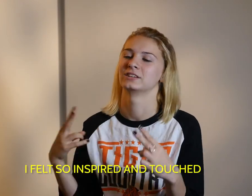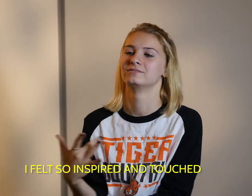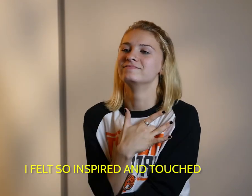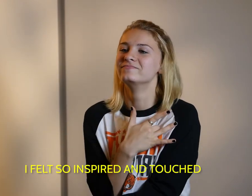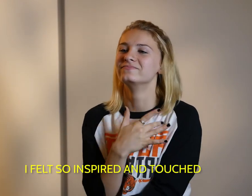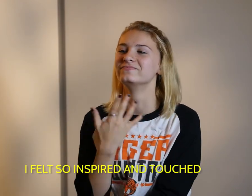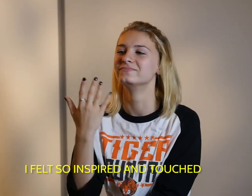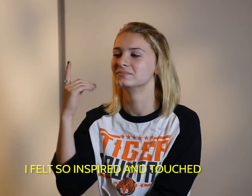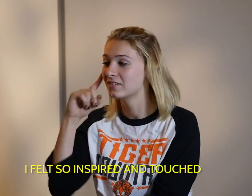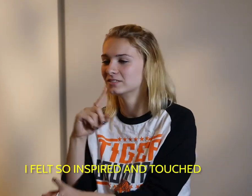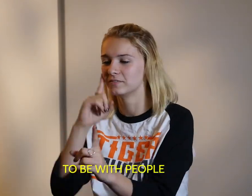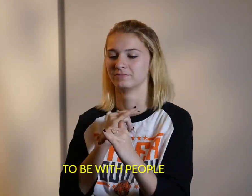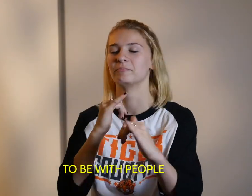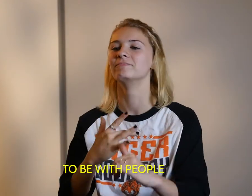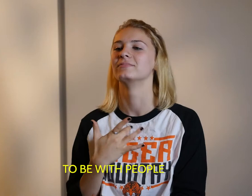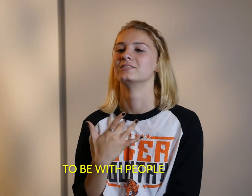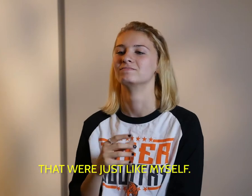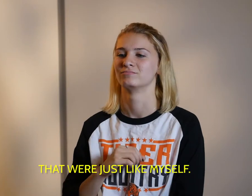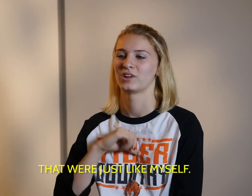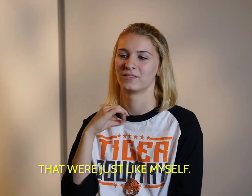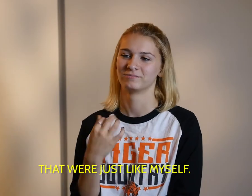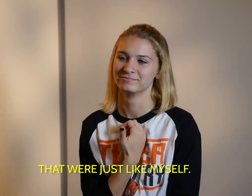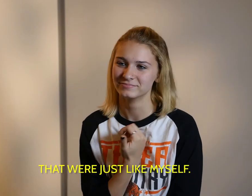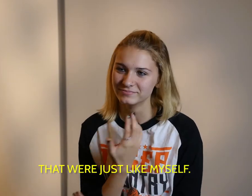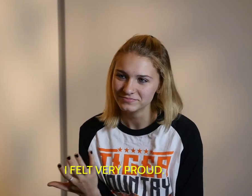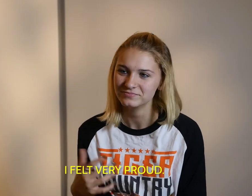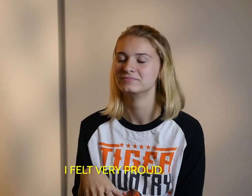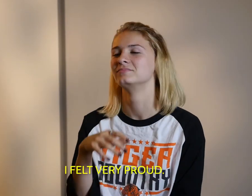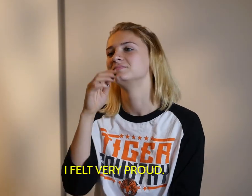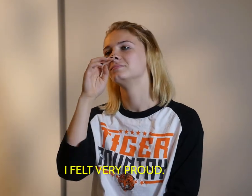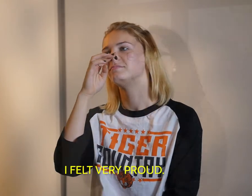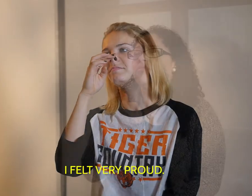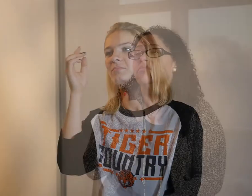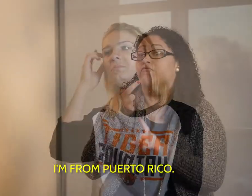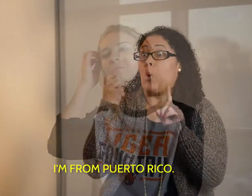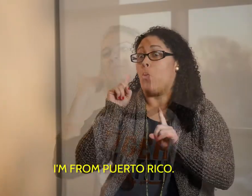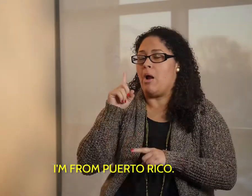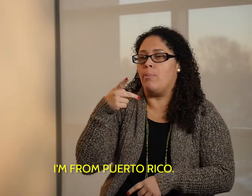so inspired and touched to be with people that were just like myself. I felt very proud. I'm from Puerto Rico.